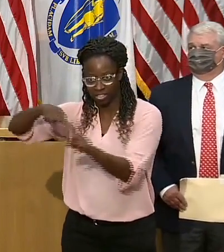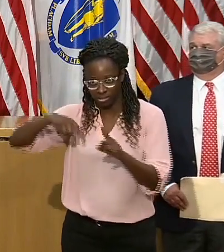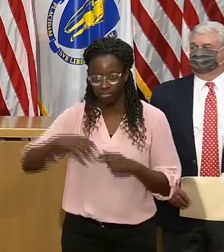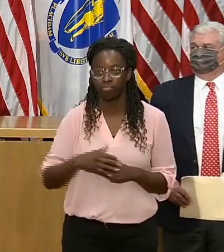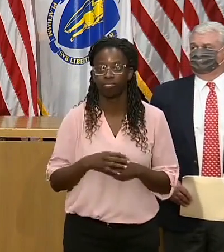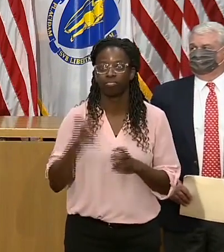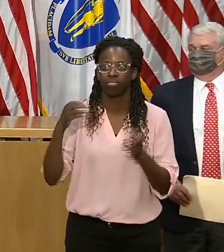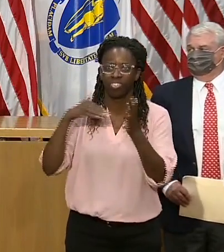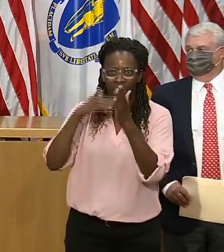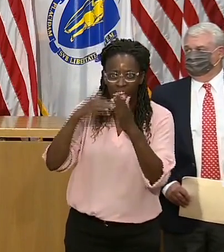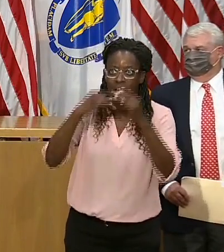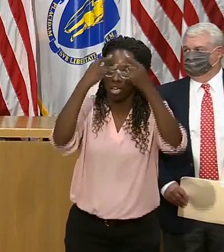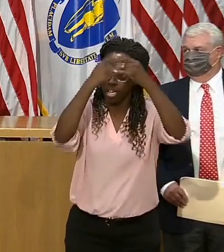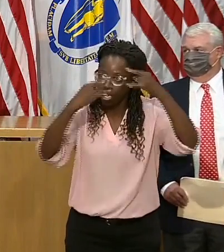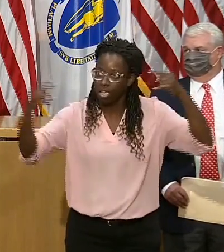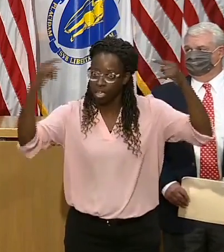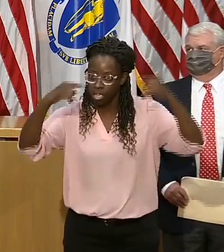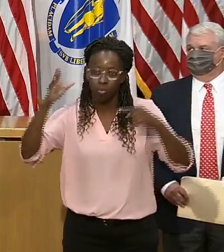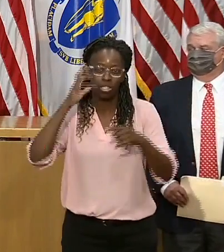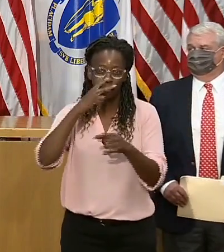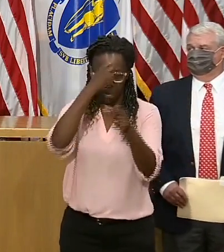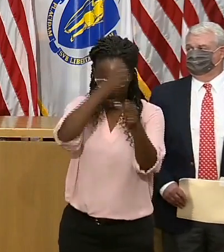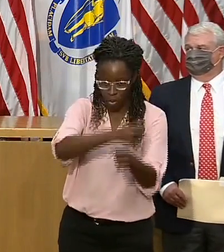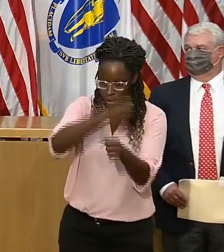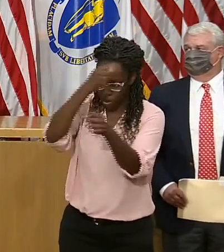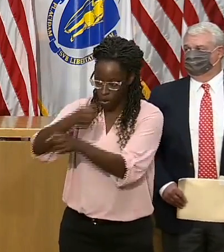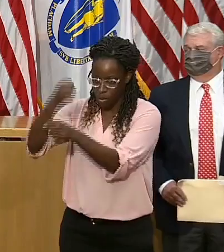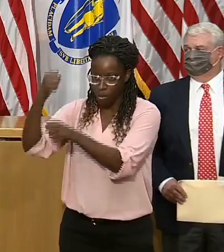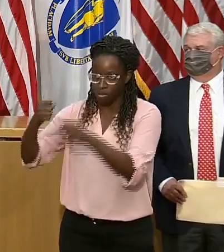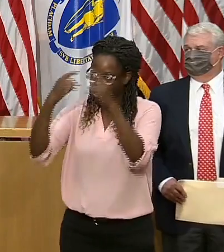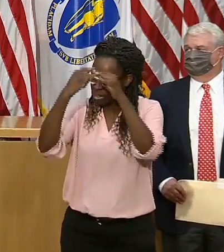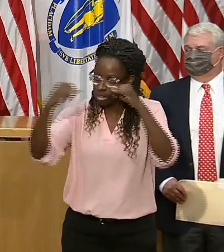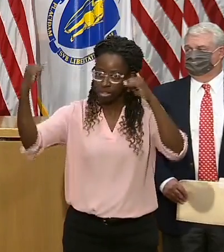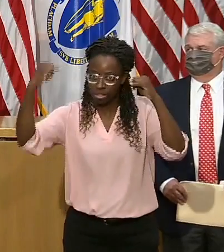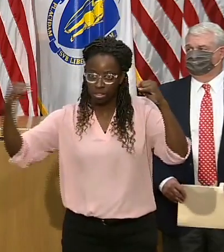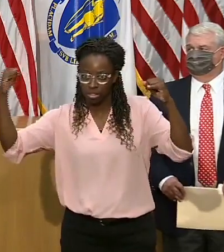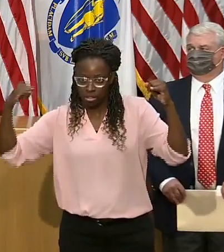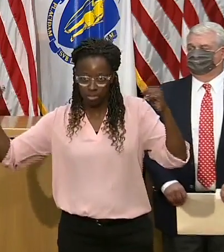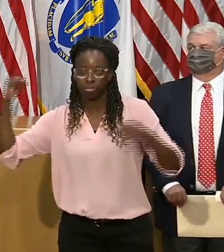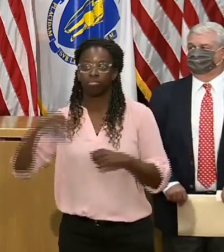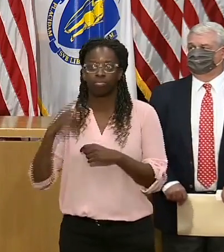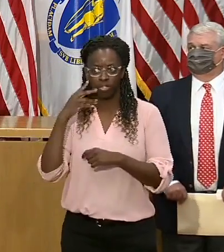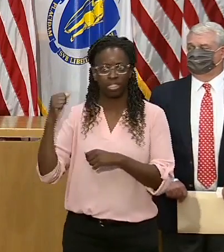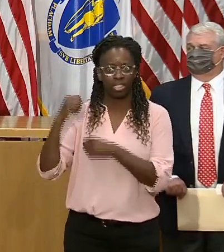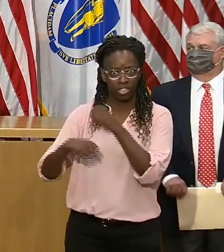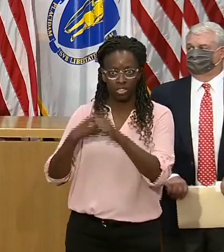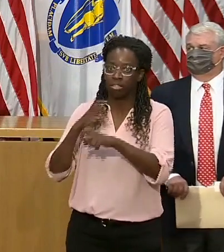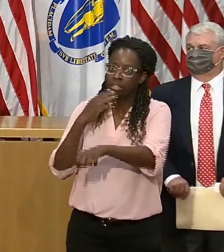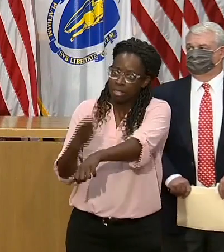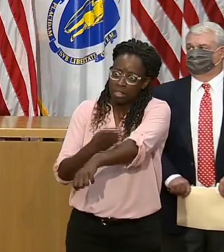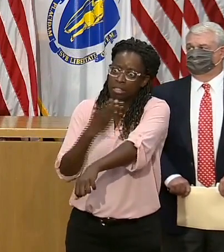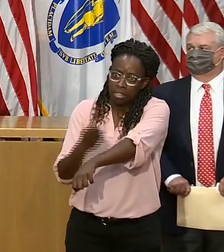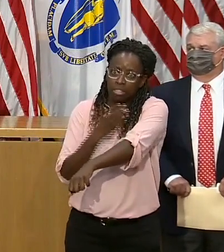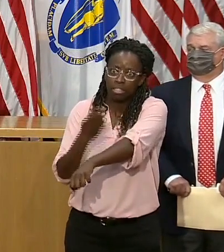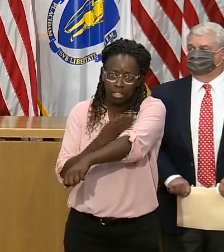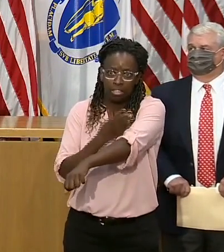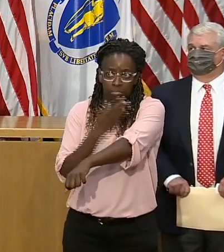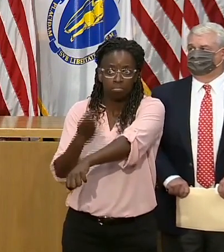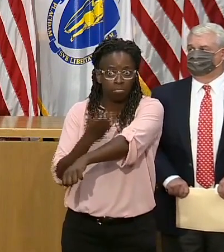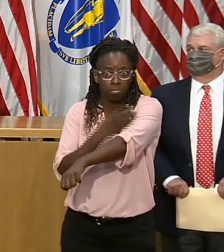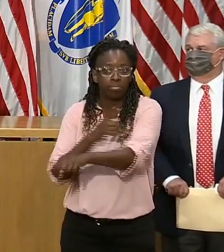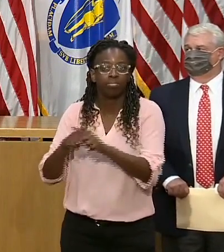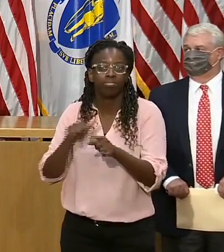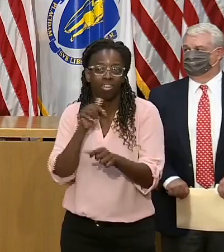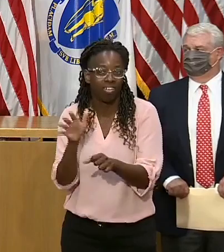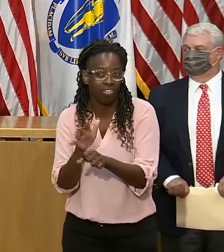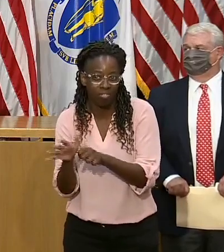we've made tremendous progress over the last 4.5 years on this. But in the meantime, there are places where we